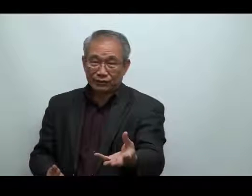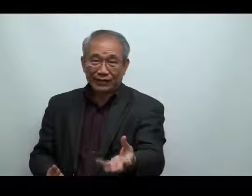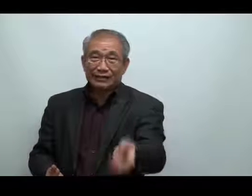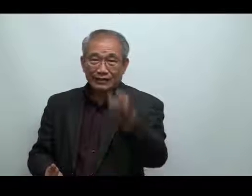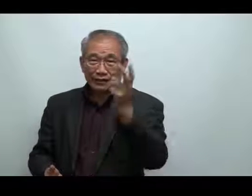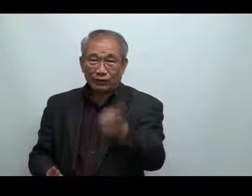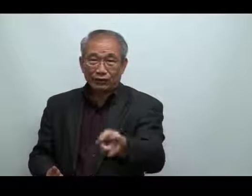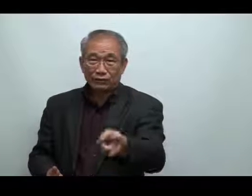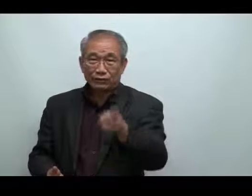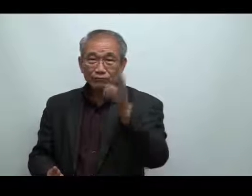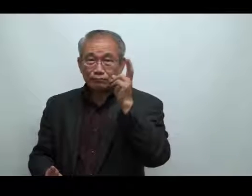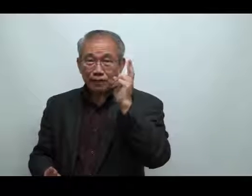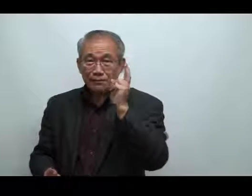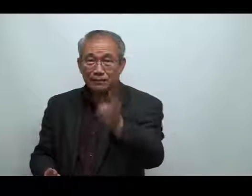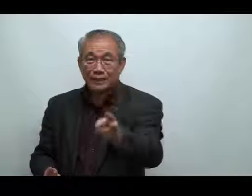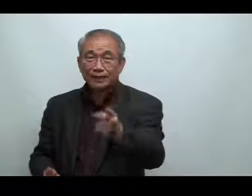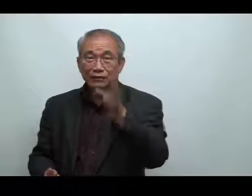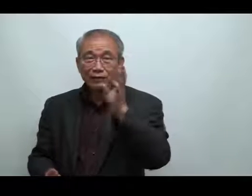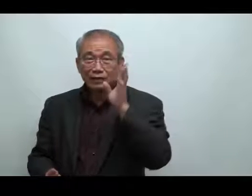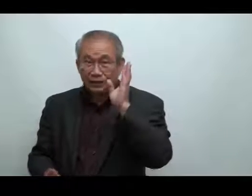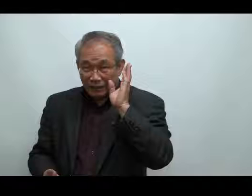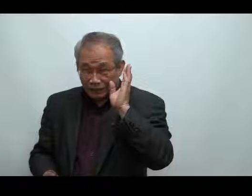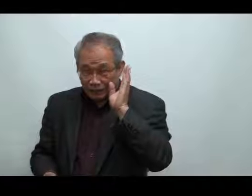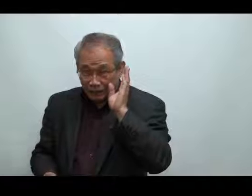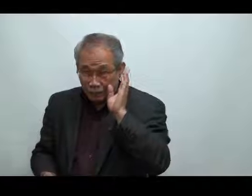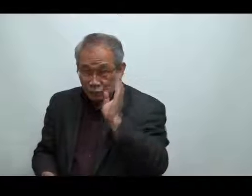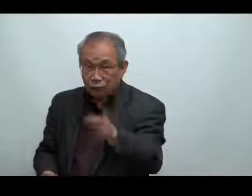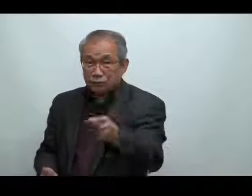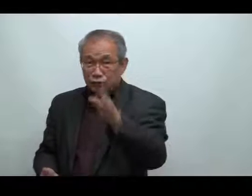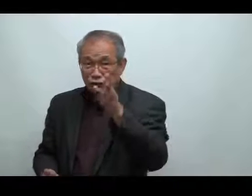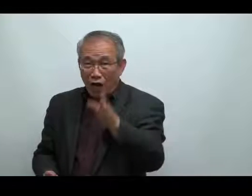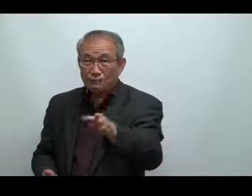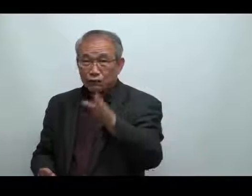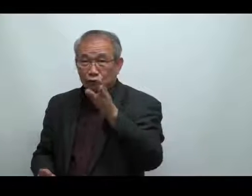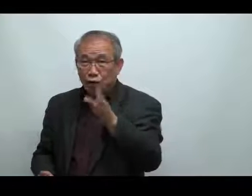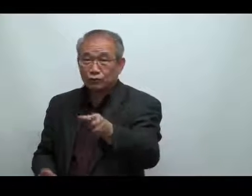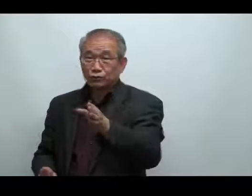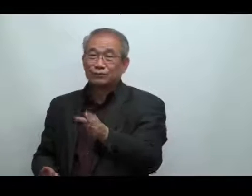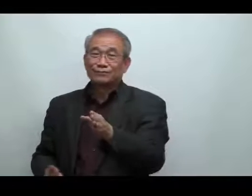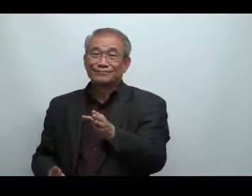like in order to imitate or do the job that you want to do.